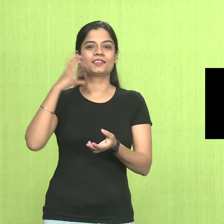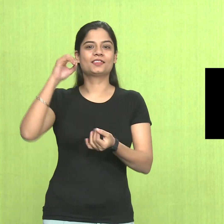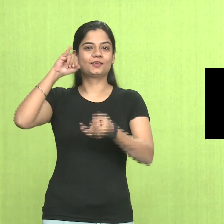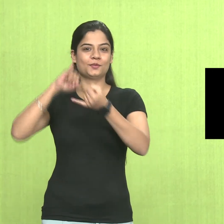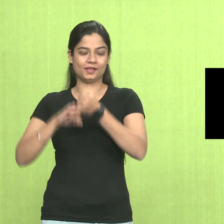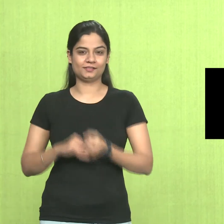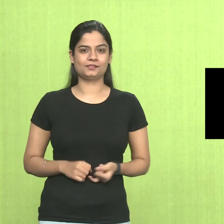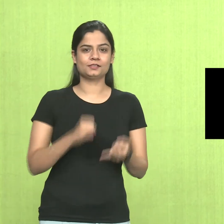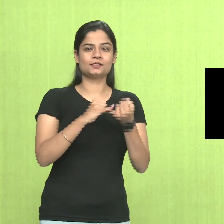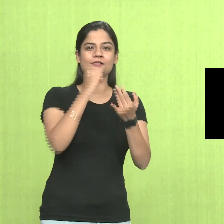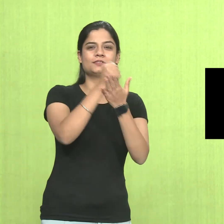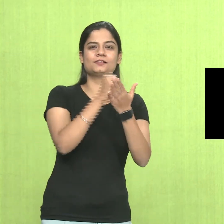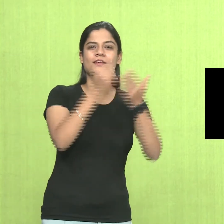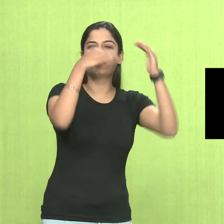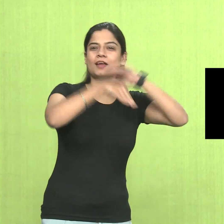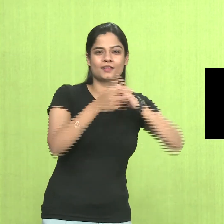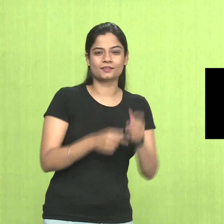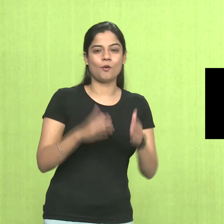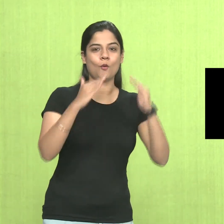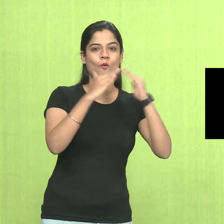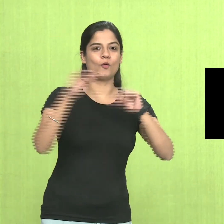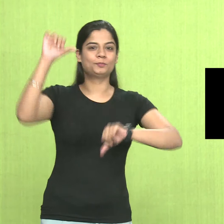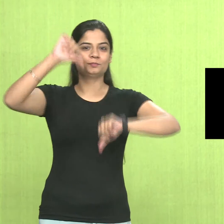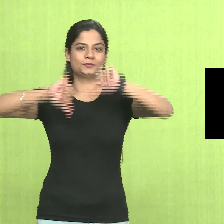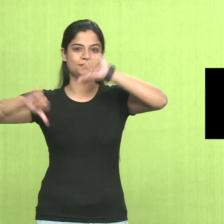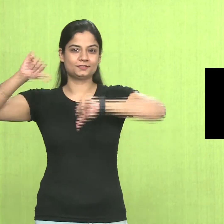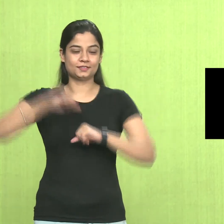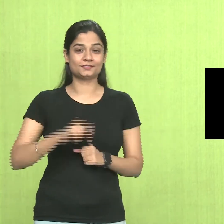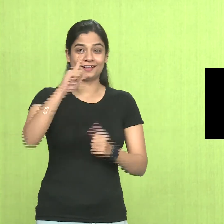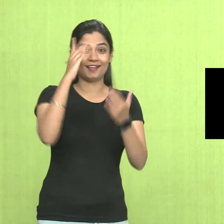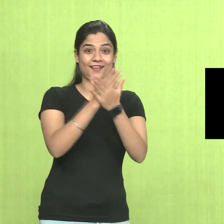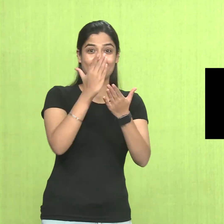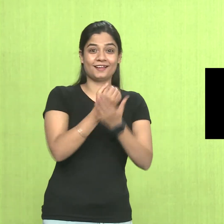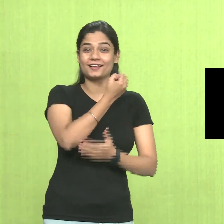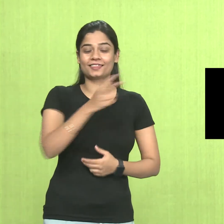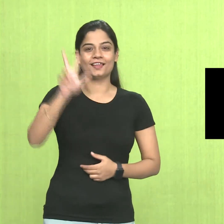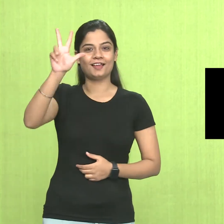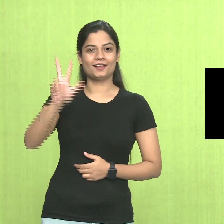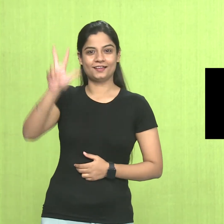Welcome to NIOS, dear learners. The subject is Home Science, lesson number